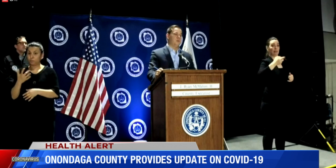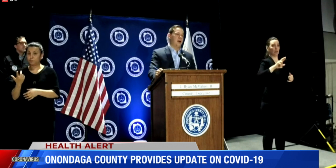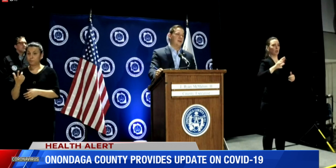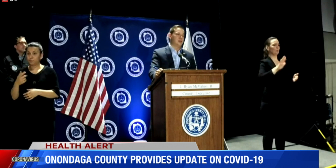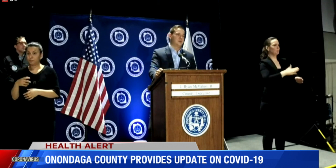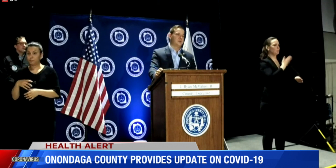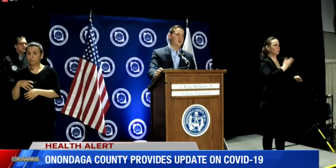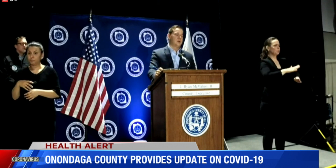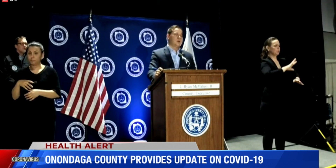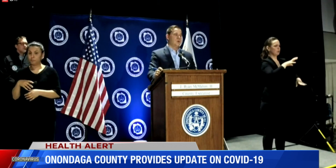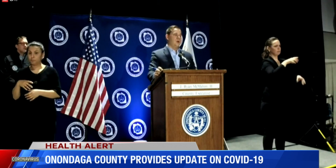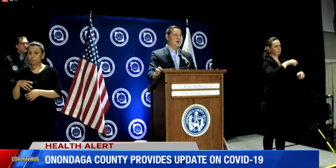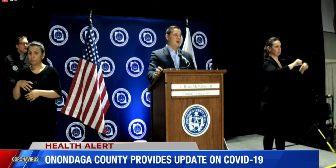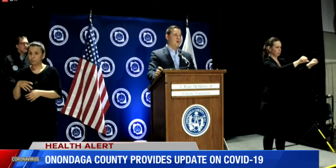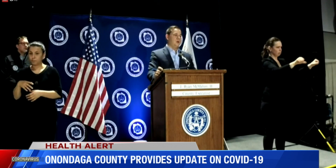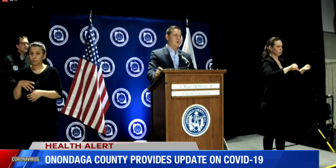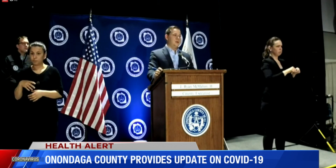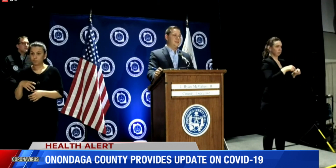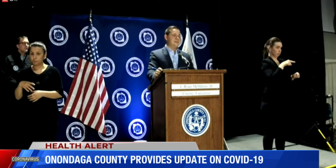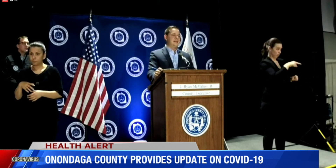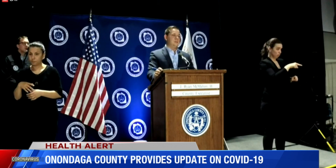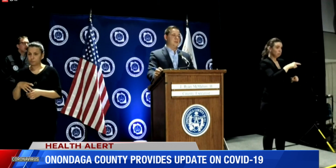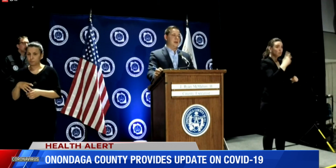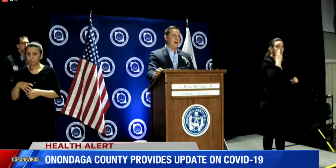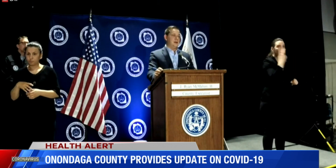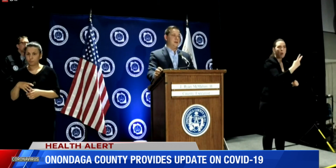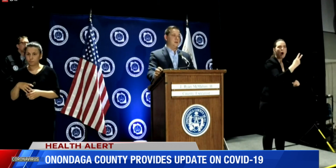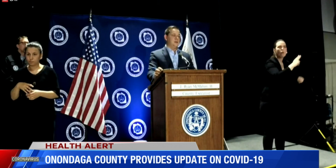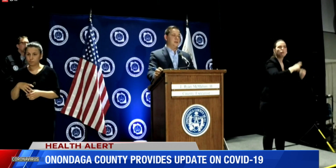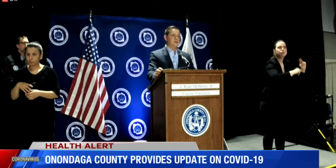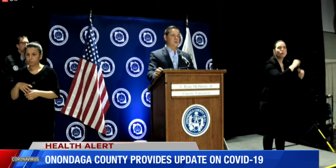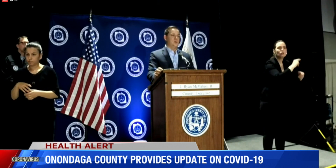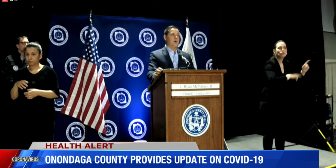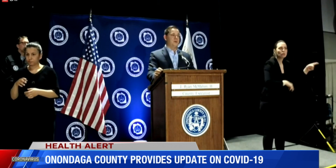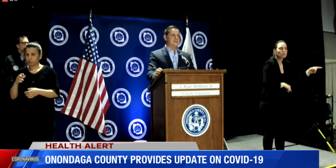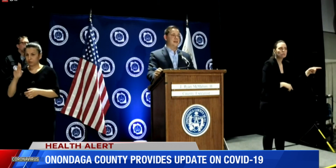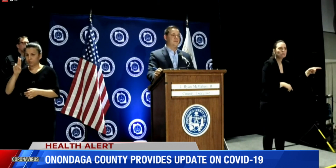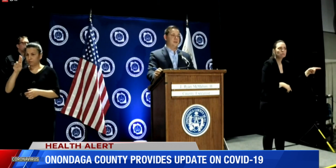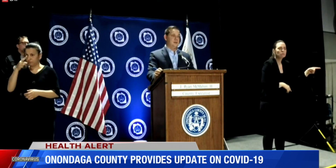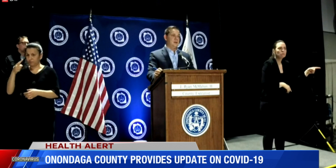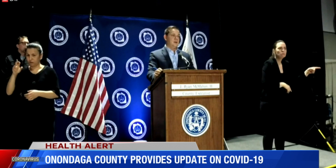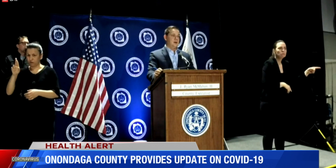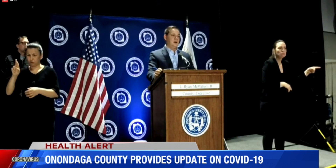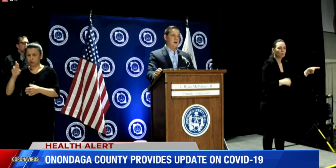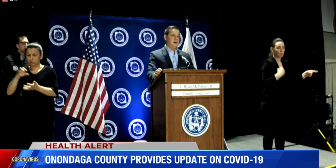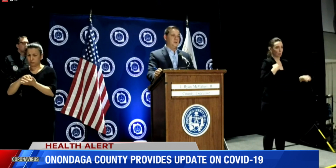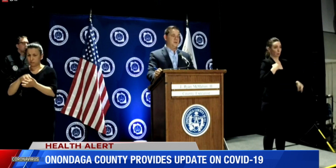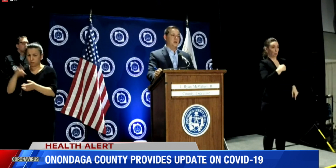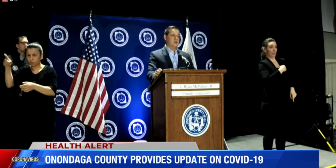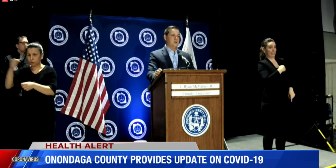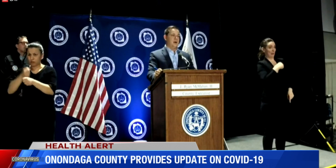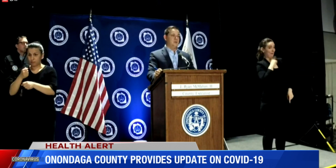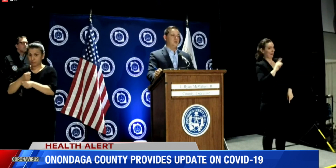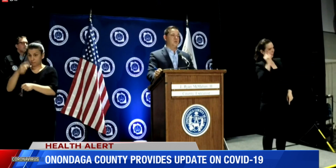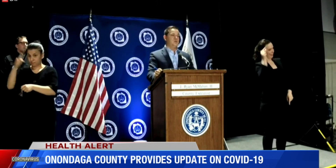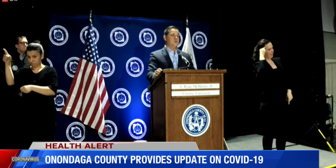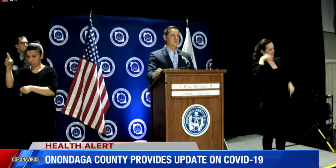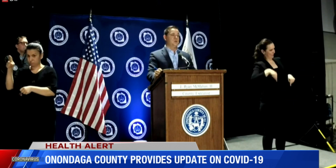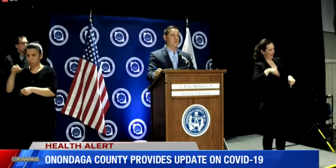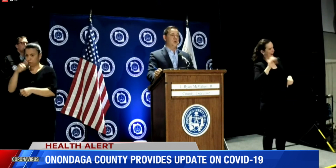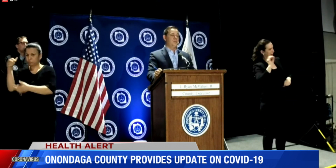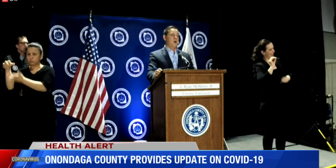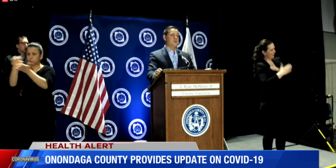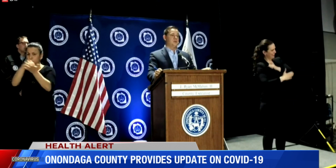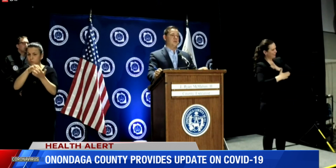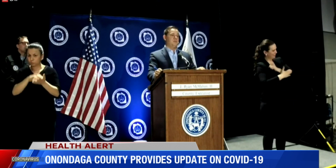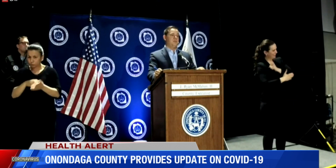we have a project where it's deemed that it can lead to a public safety, you're talking about